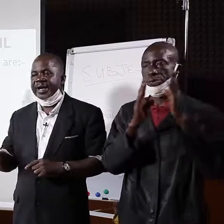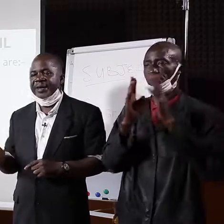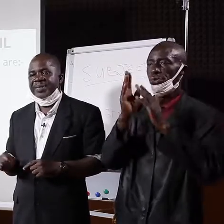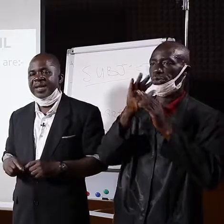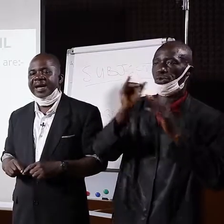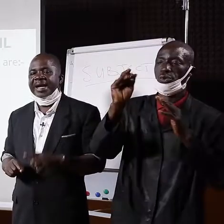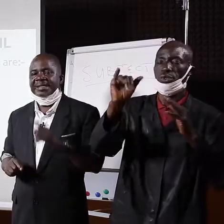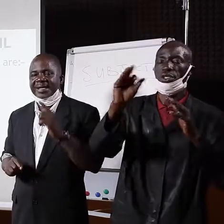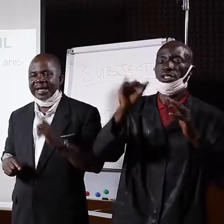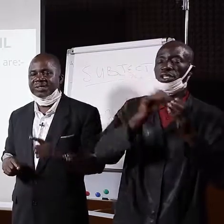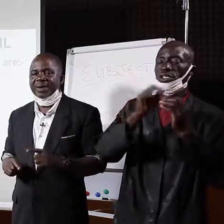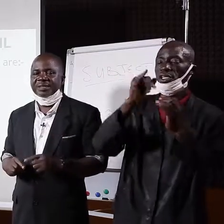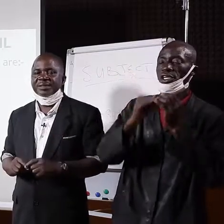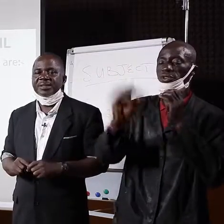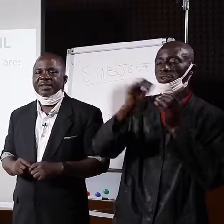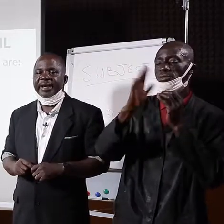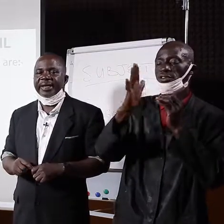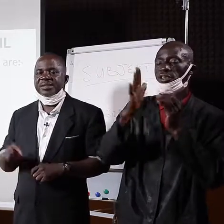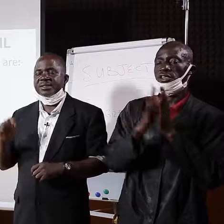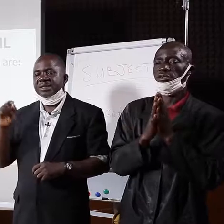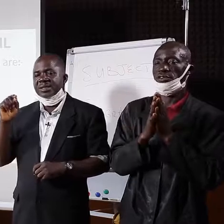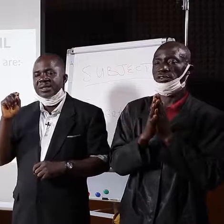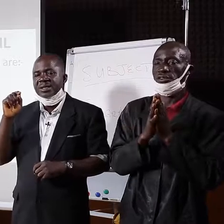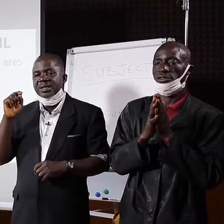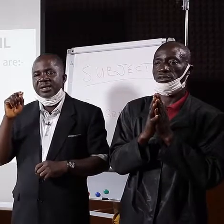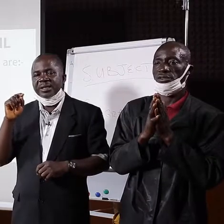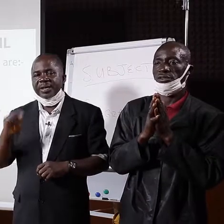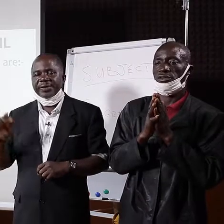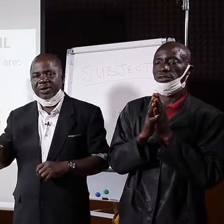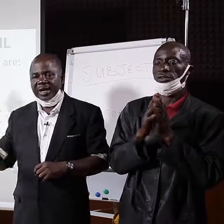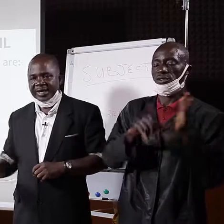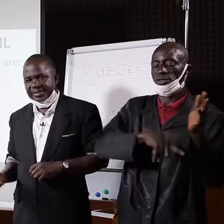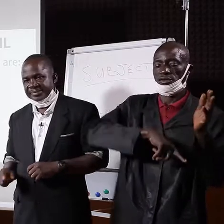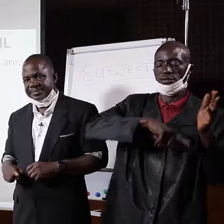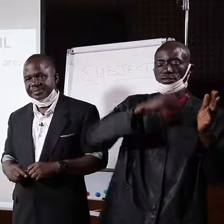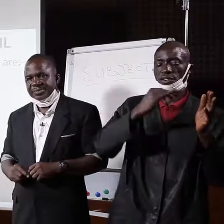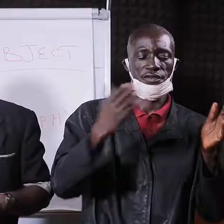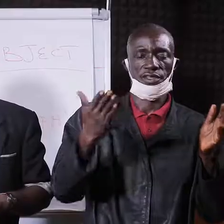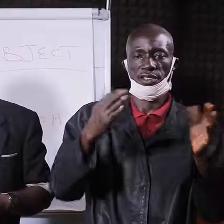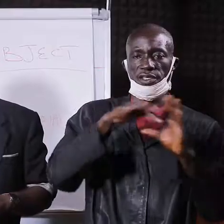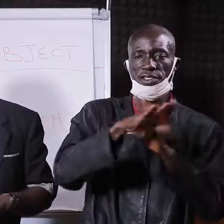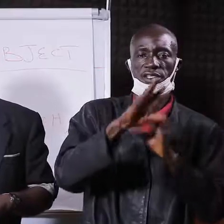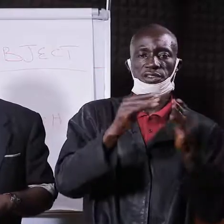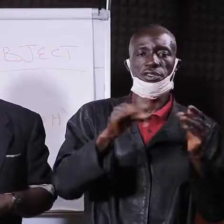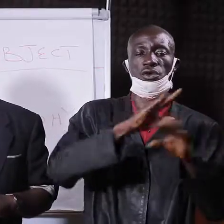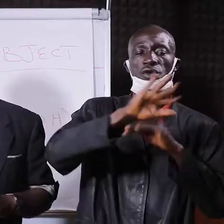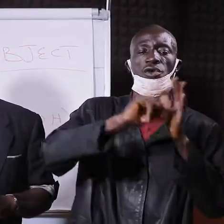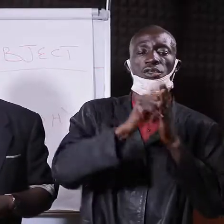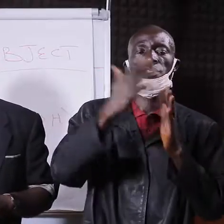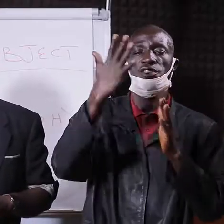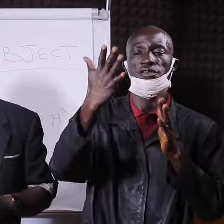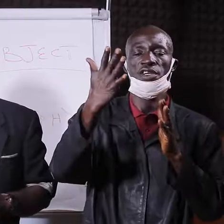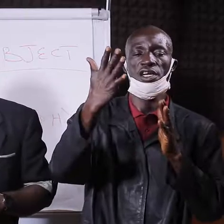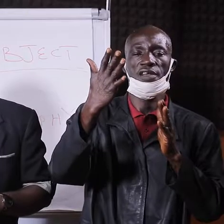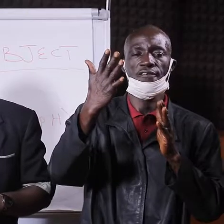Soil air. And the last one is living organism. All these 5